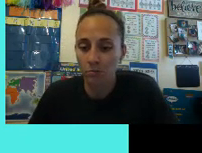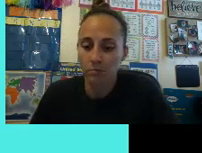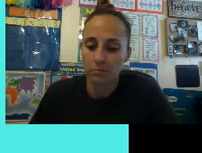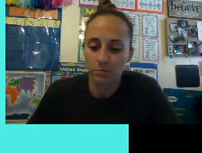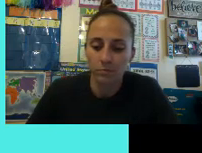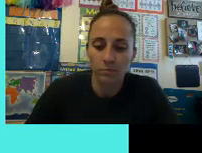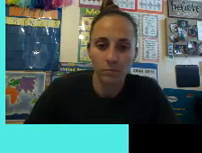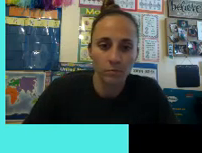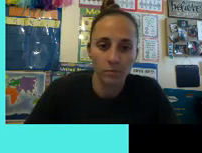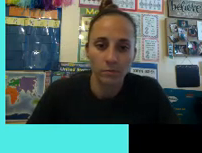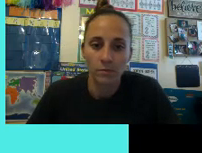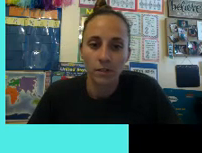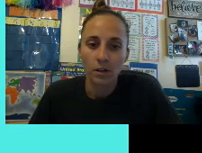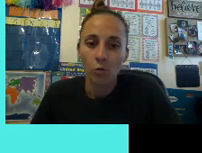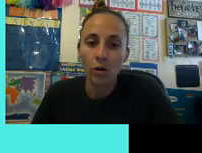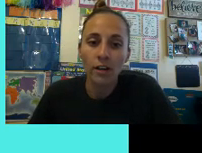do.